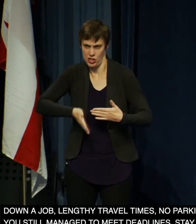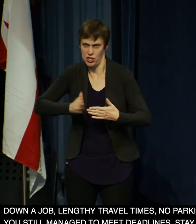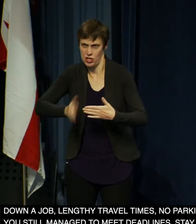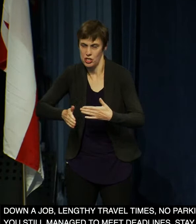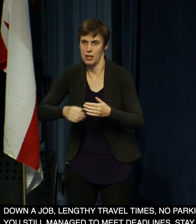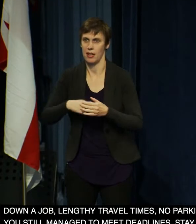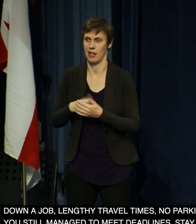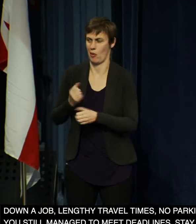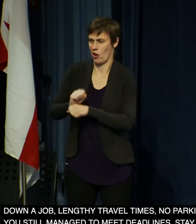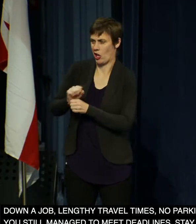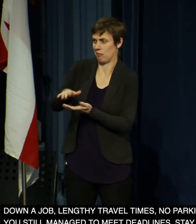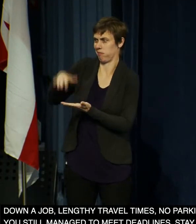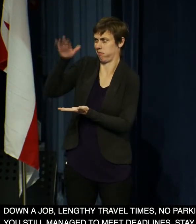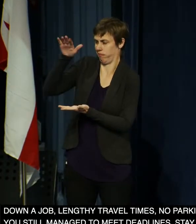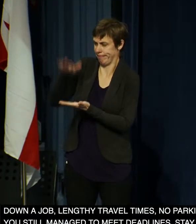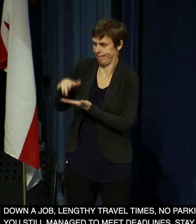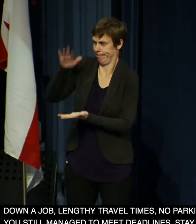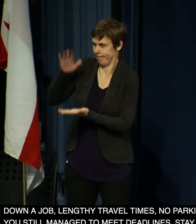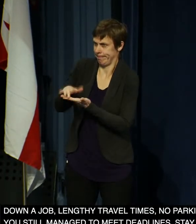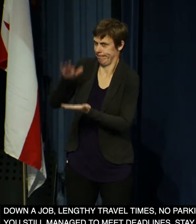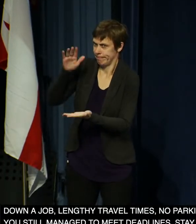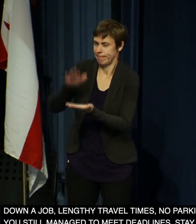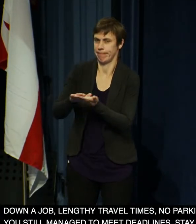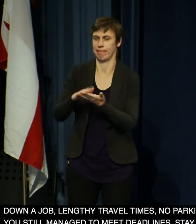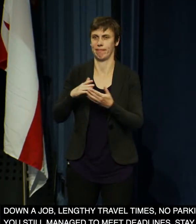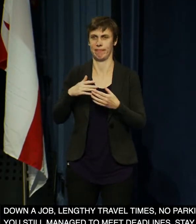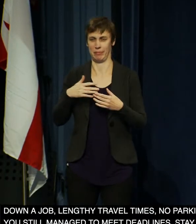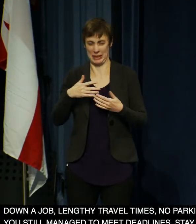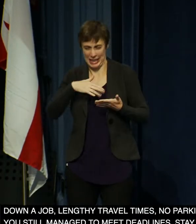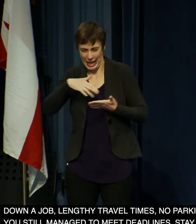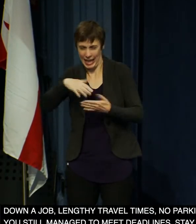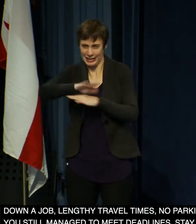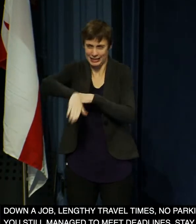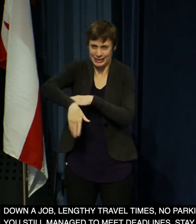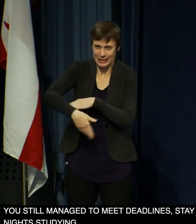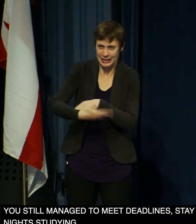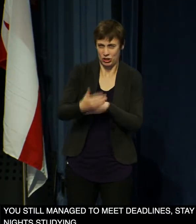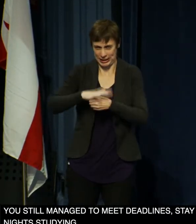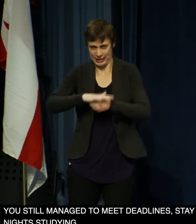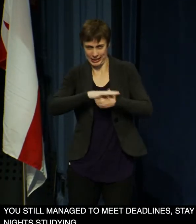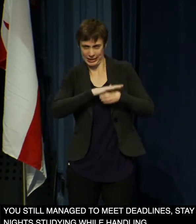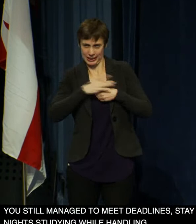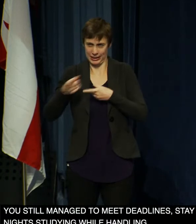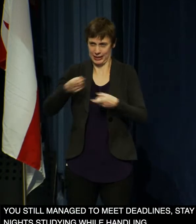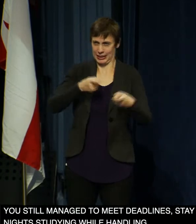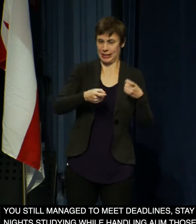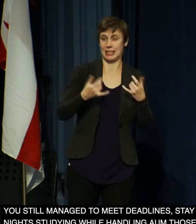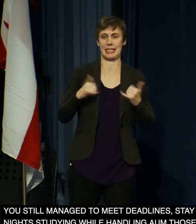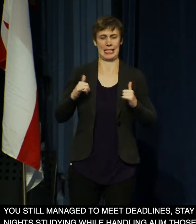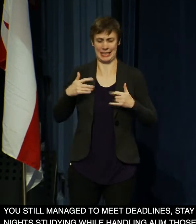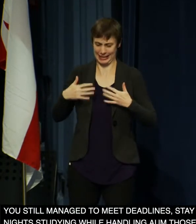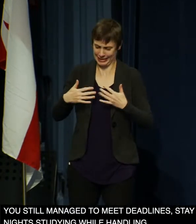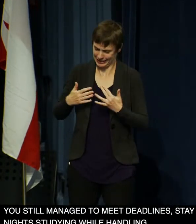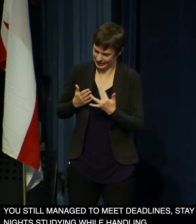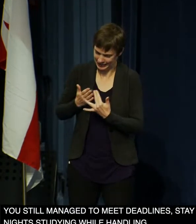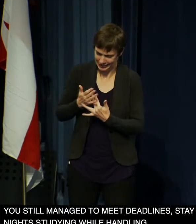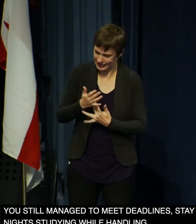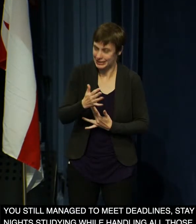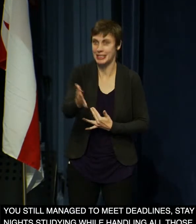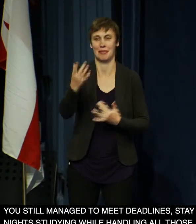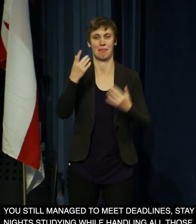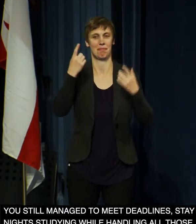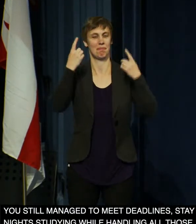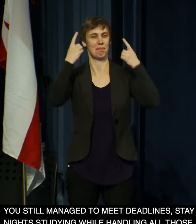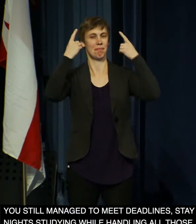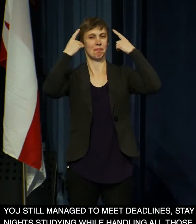studying while handling all those stresses involved. And today, my friends, you can say, I did it.